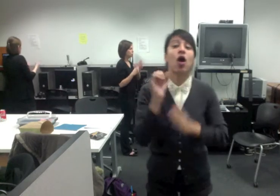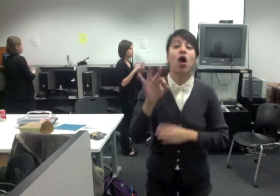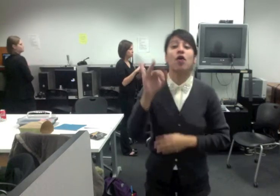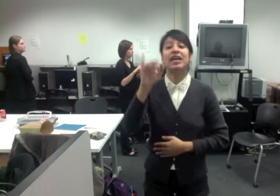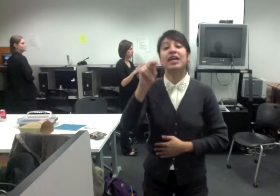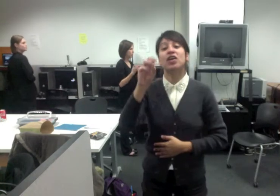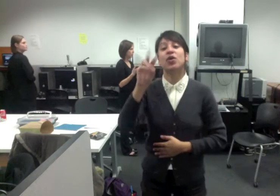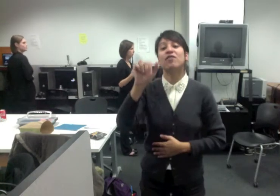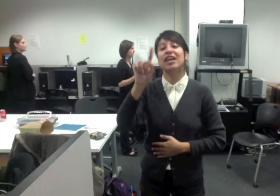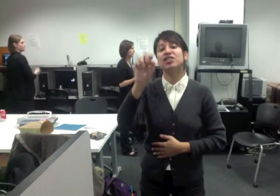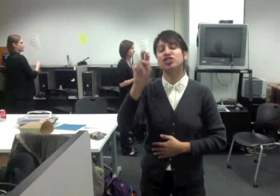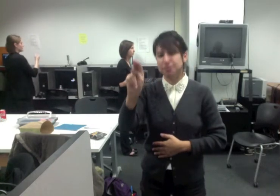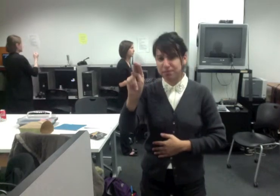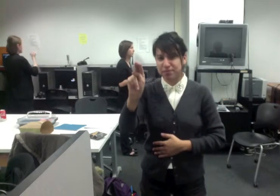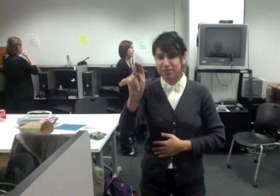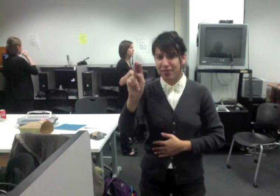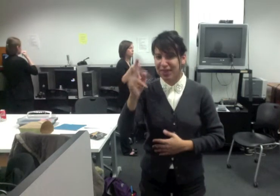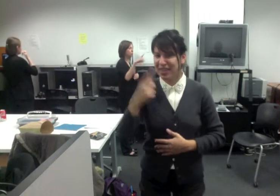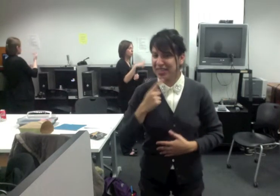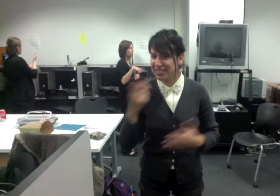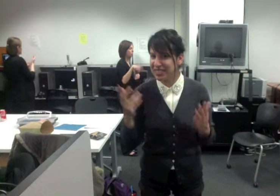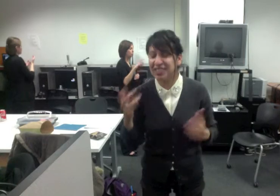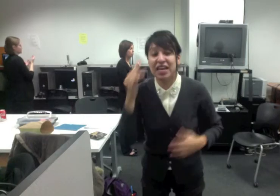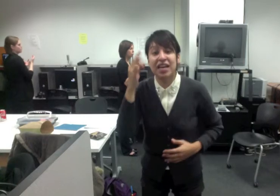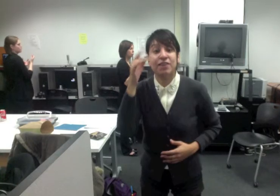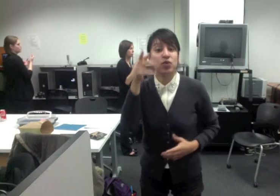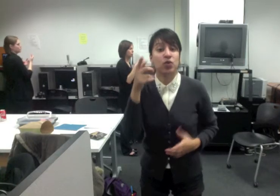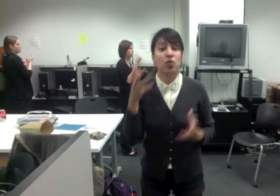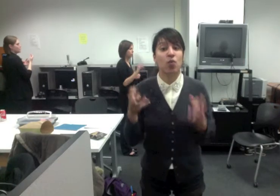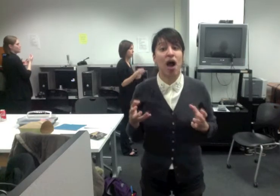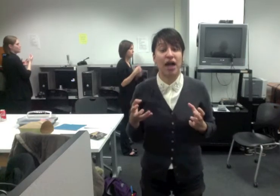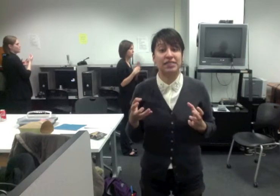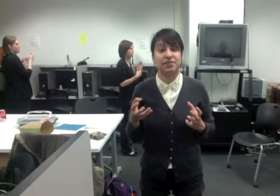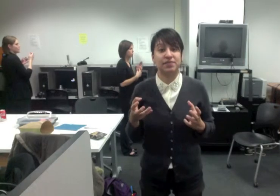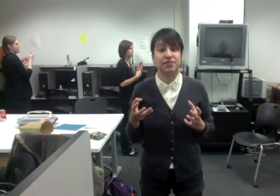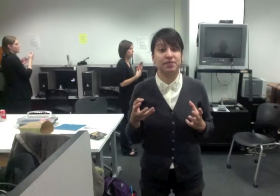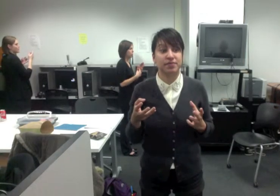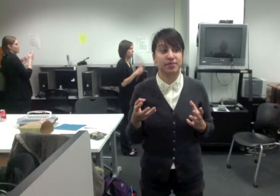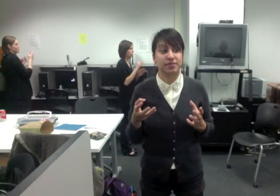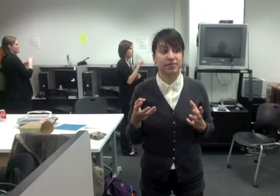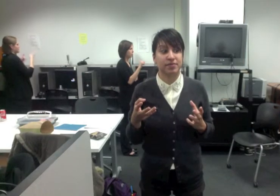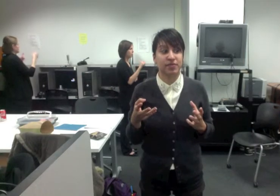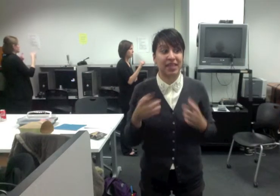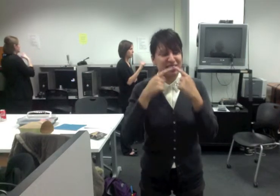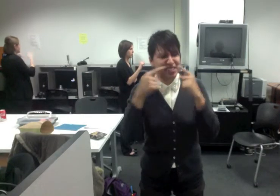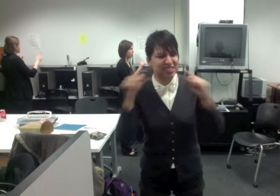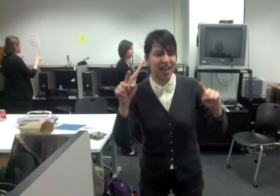market success or mass market acceptance of an idea, you cannot have it until you achieve this tipping point